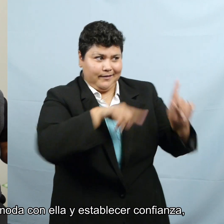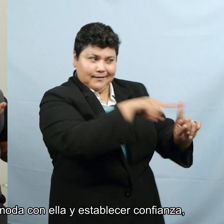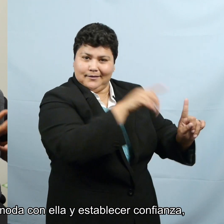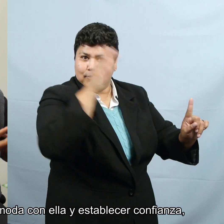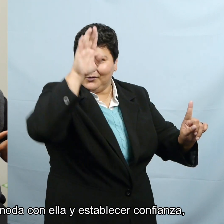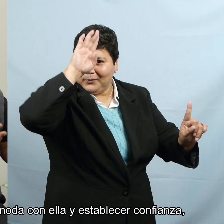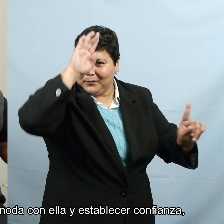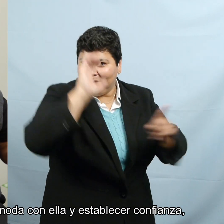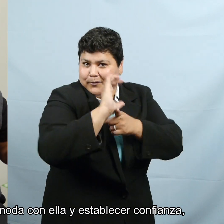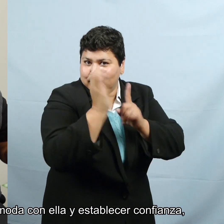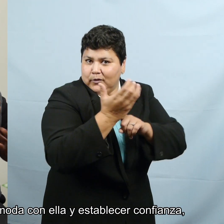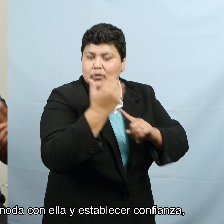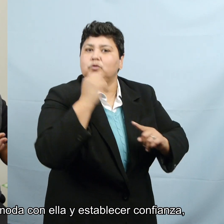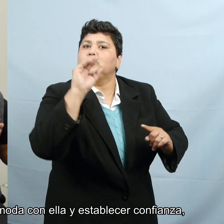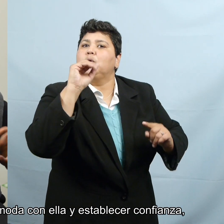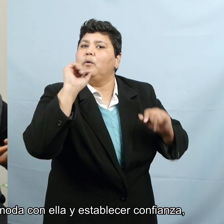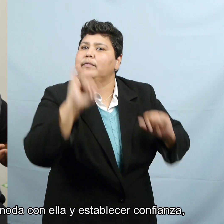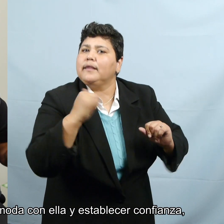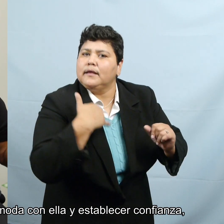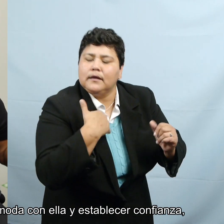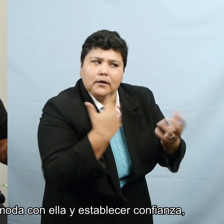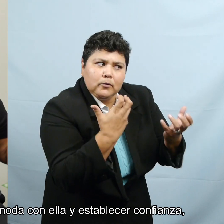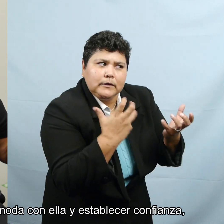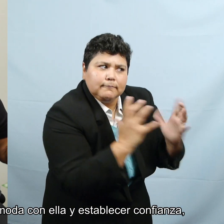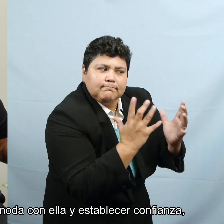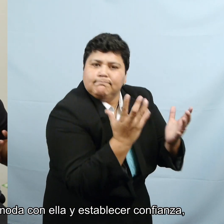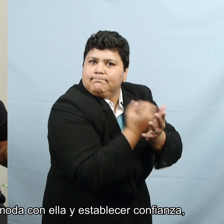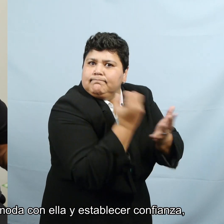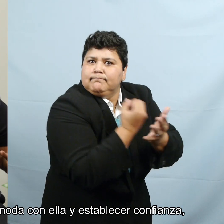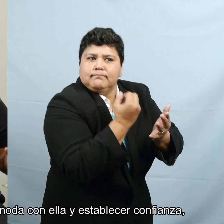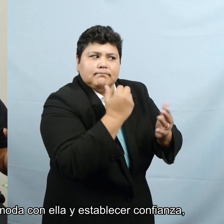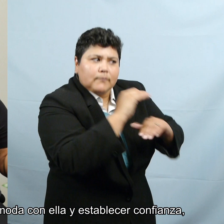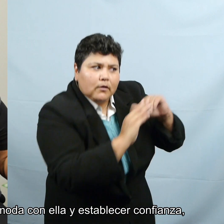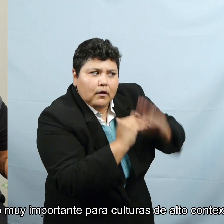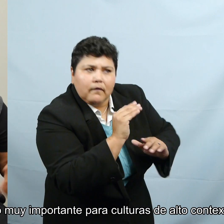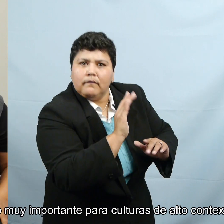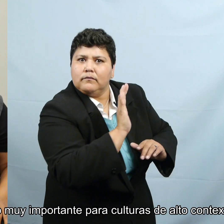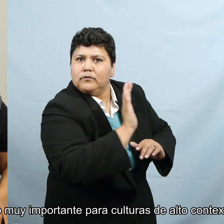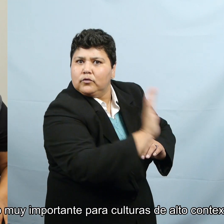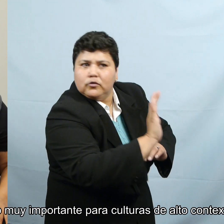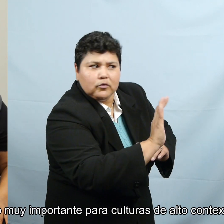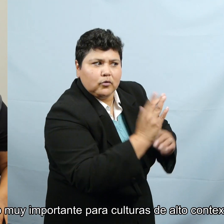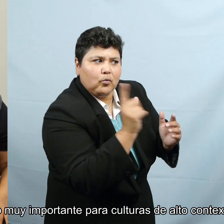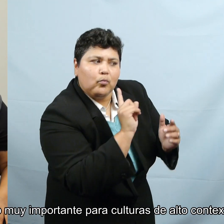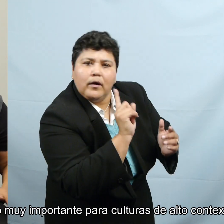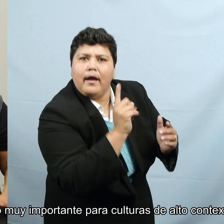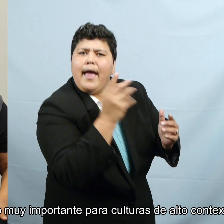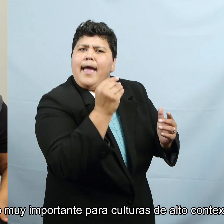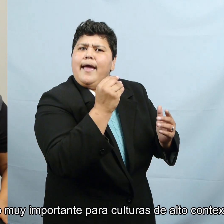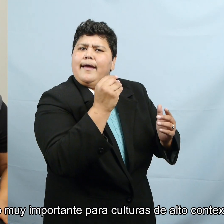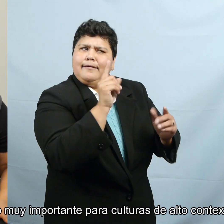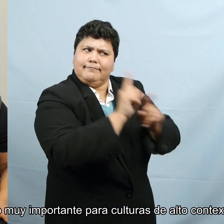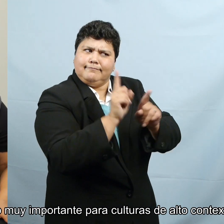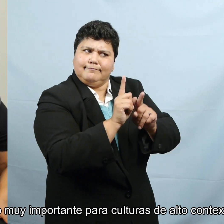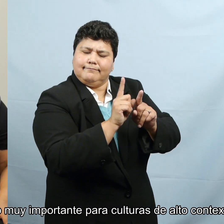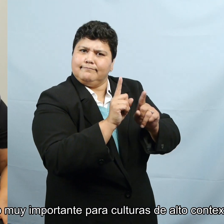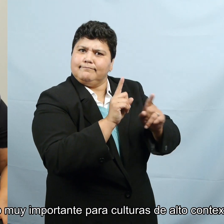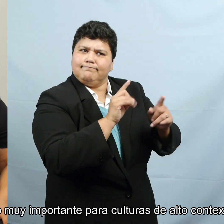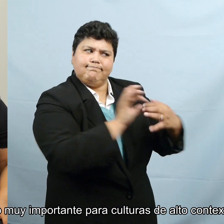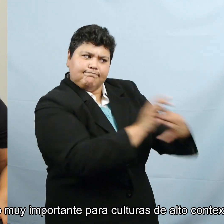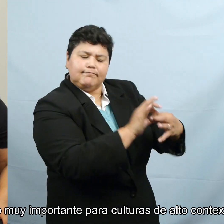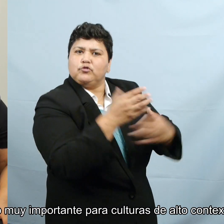opportunity to become comfortable with her and establish a trust, because trust is a huge